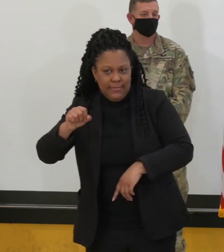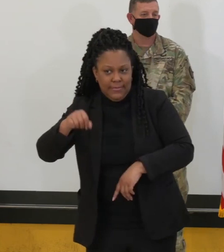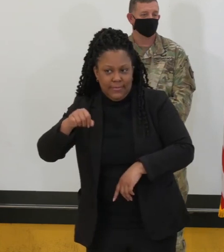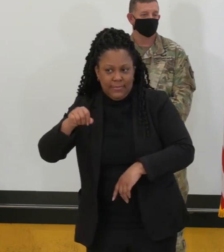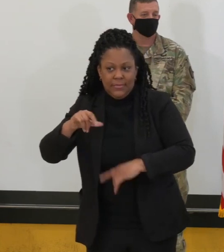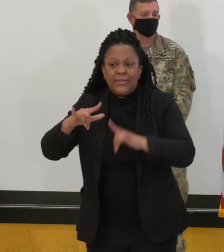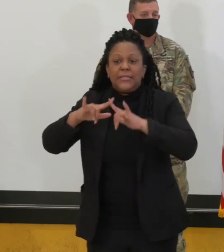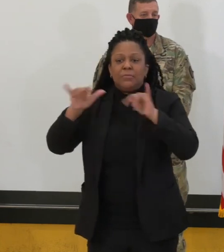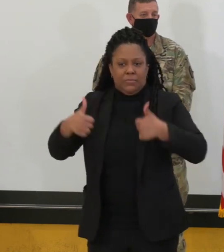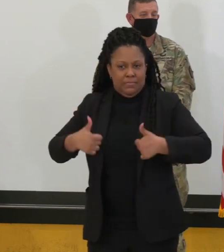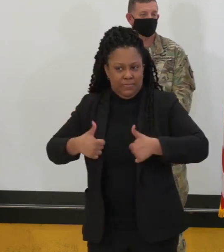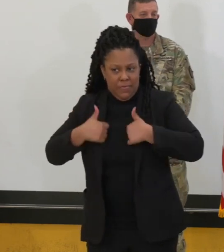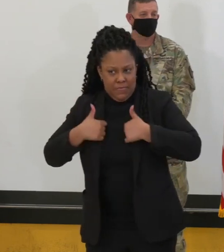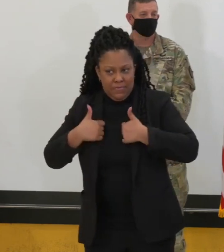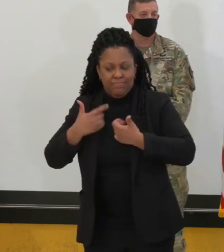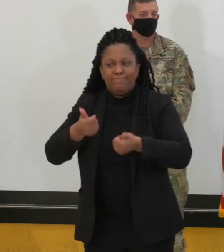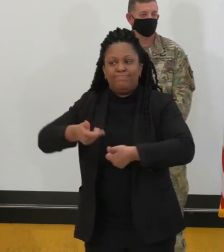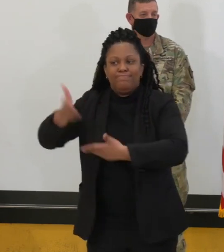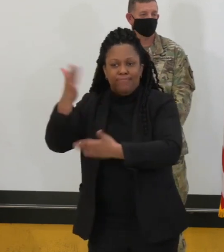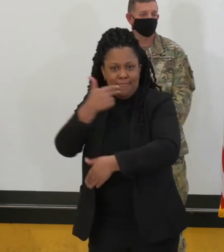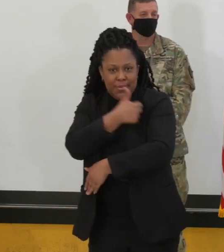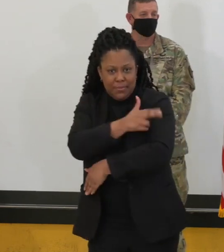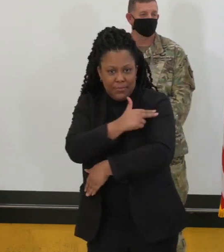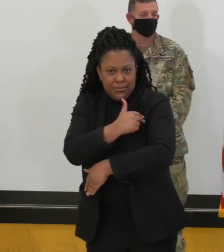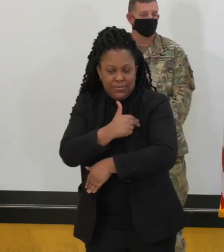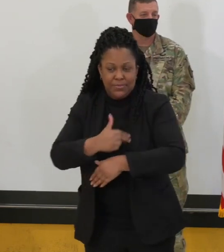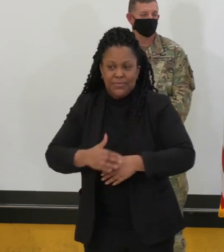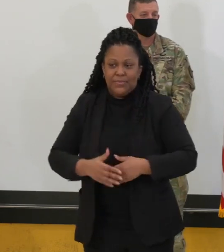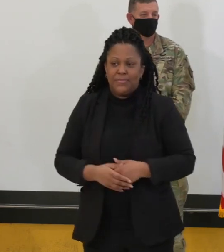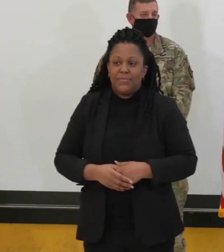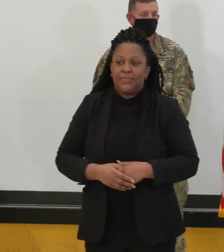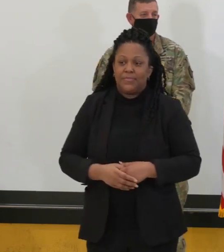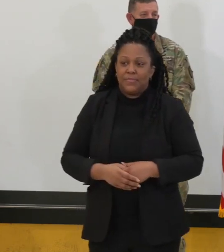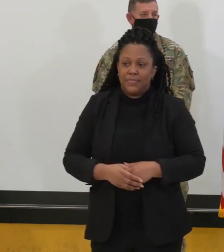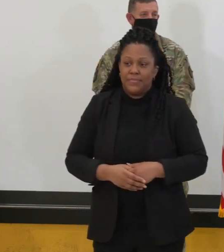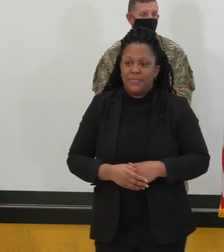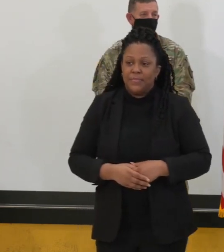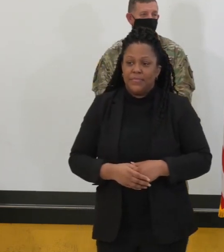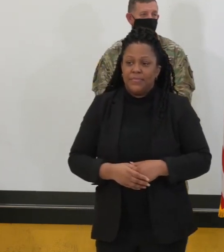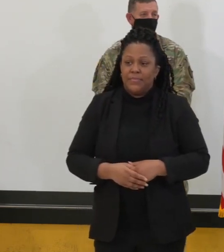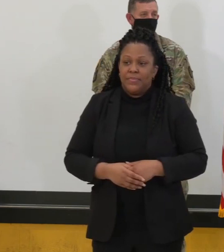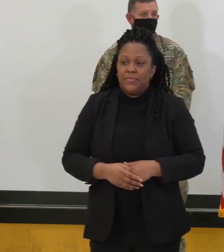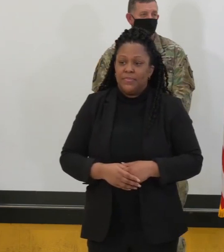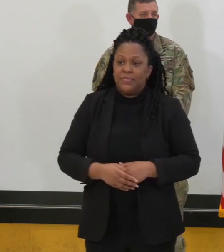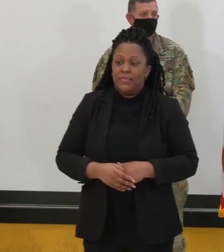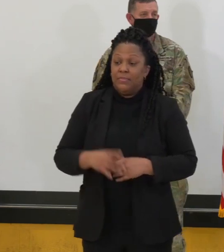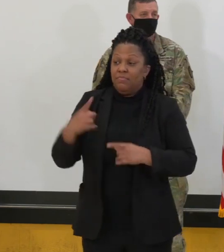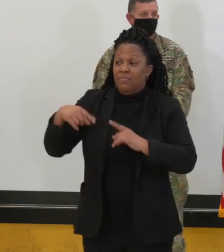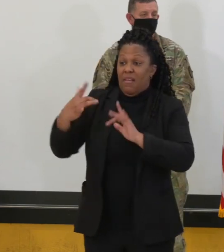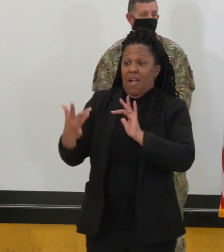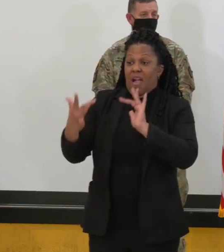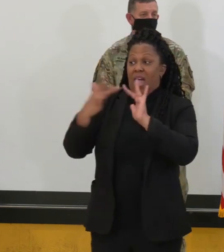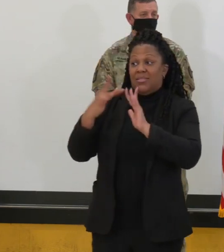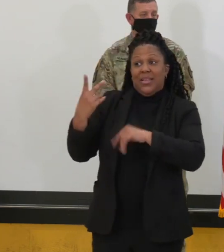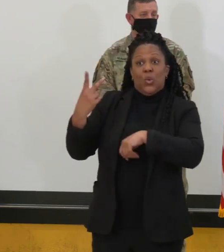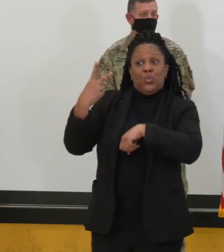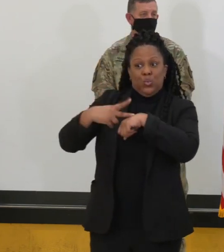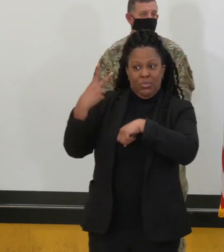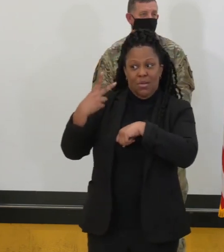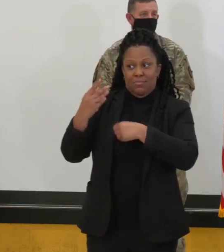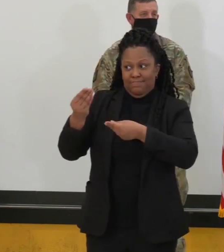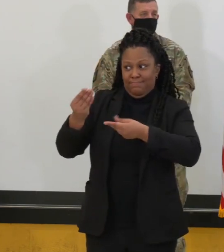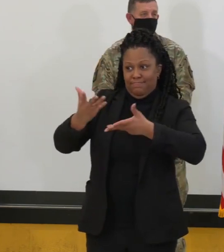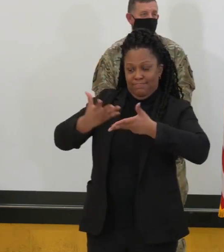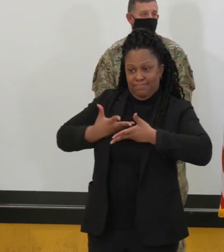contacted actually twice, once from the Hennepin County Sheriff's Department and once from Brooklyn Center Police Department to alert to us that there was